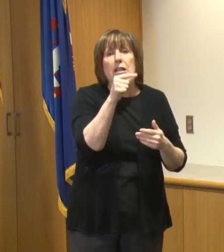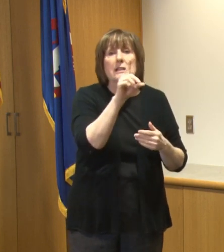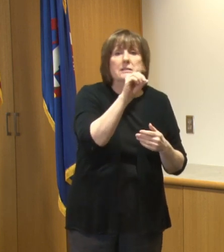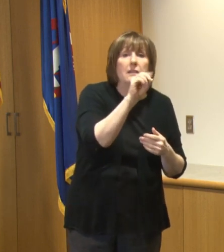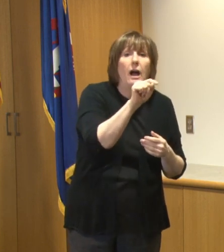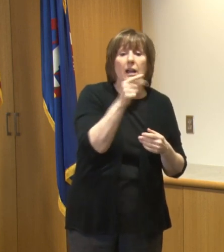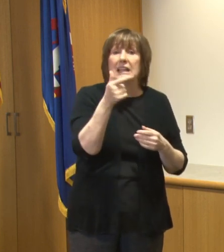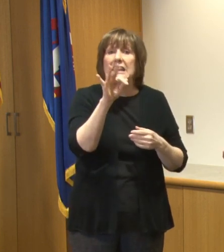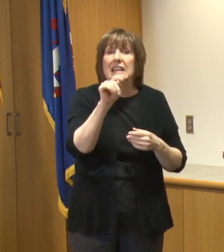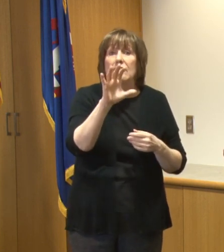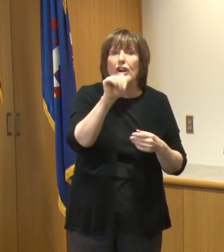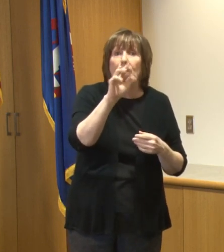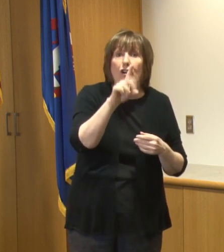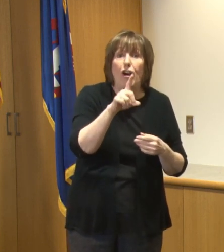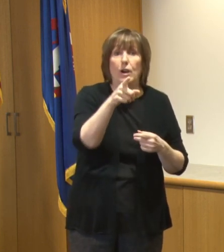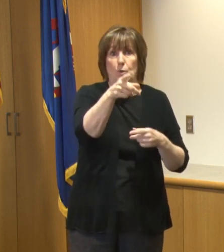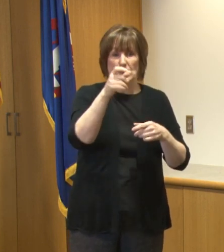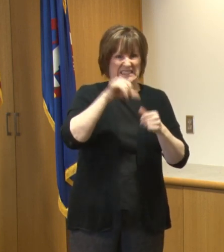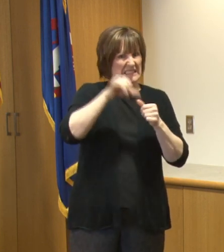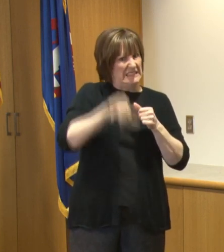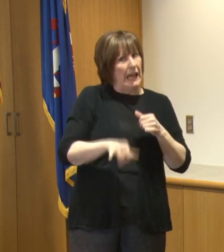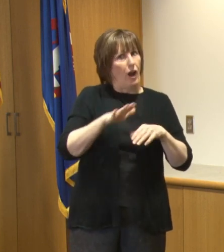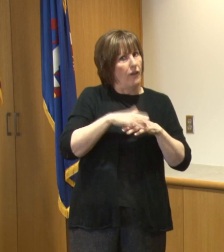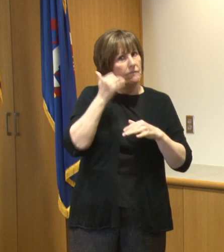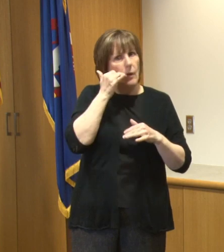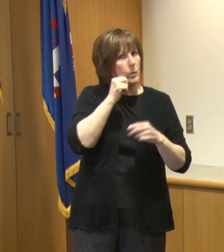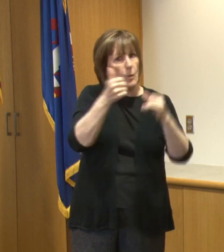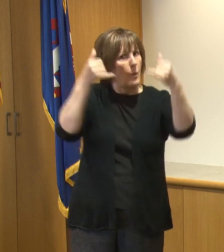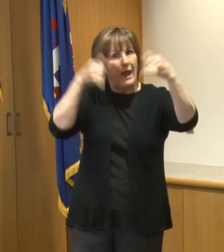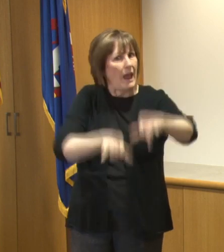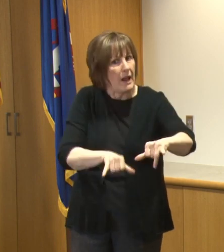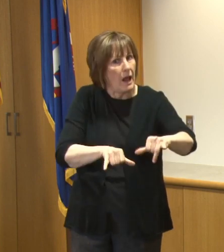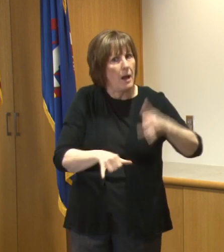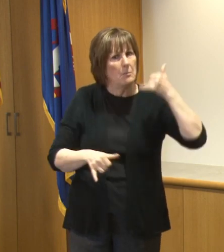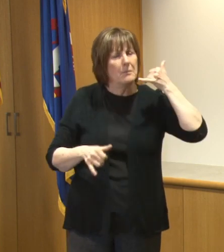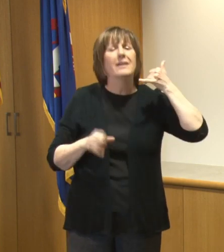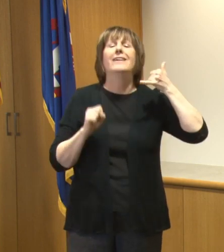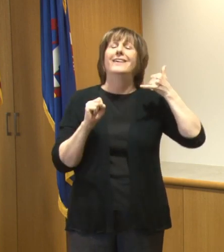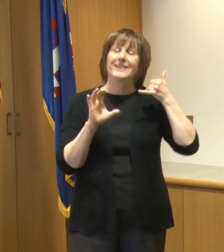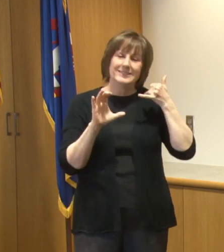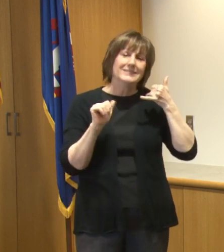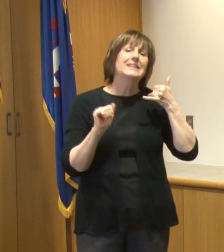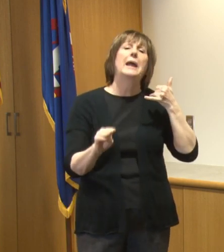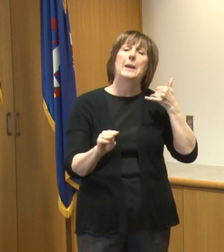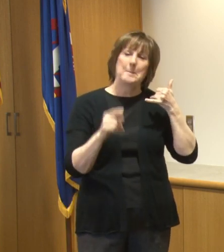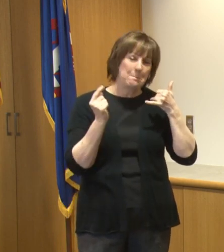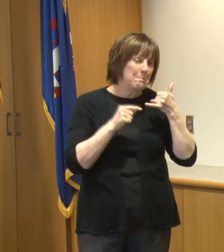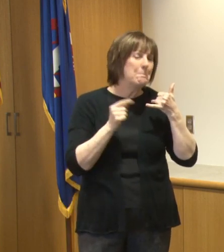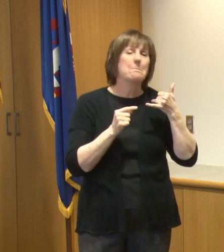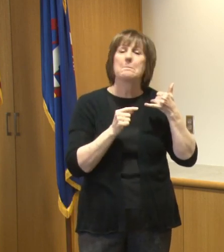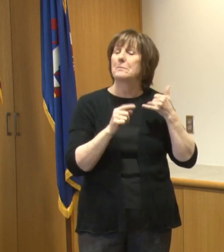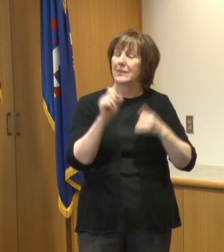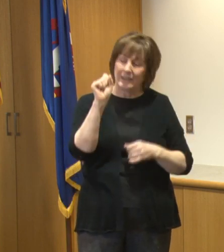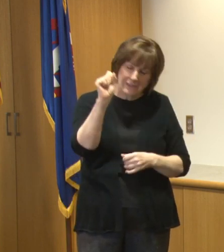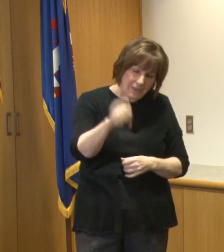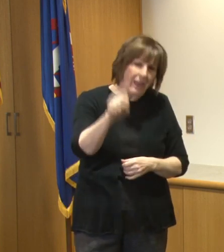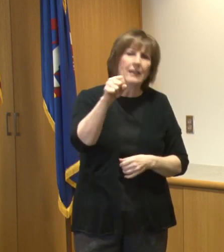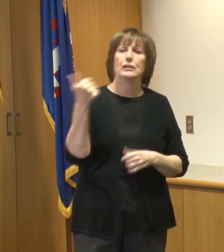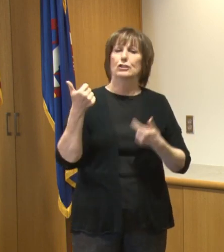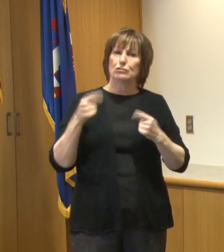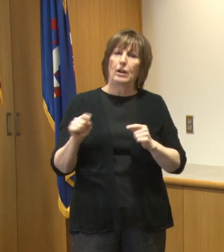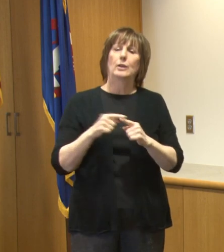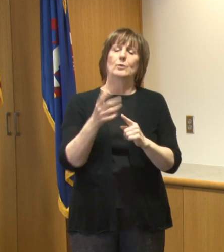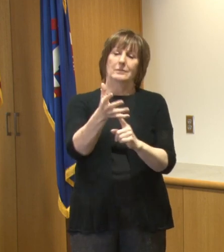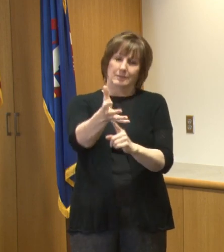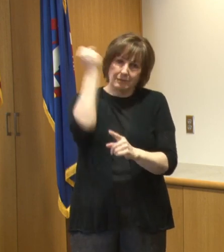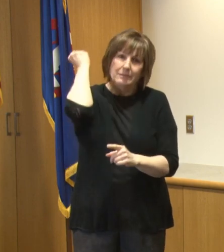cards, and then they're keeping you on the phone while they're doing this, it is a scam. Without hesitation, they're trying to